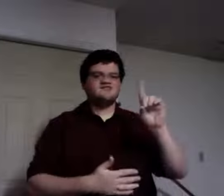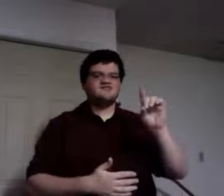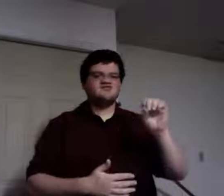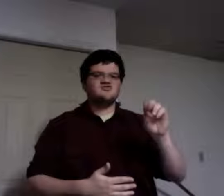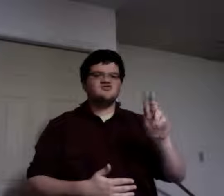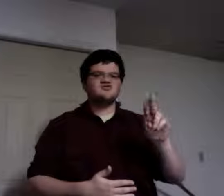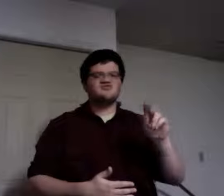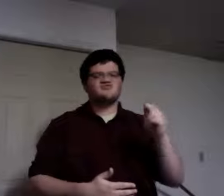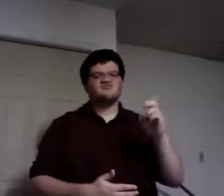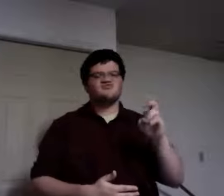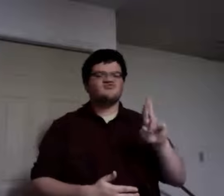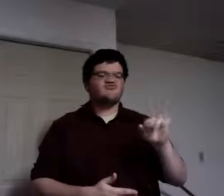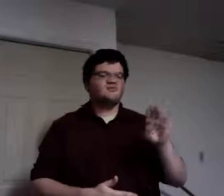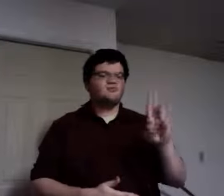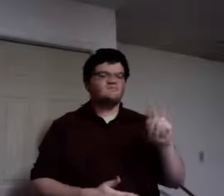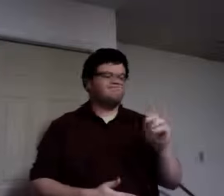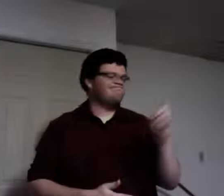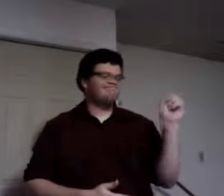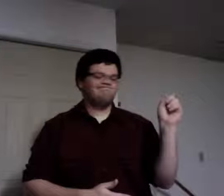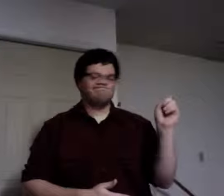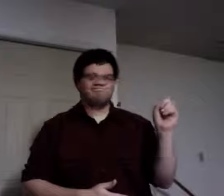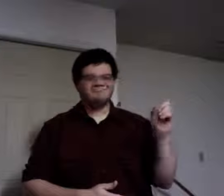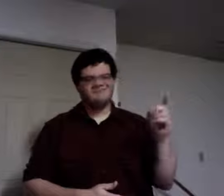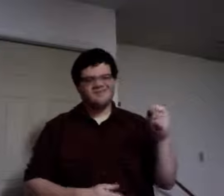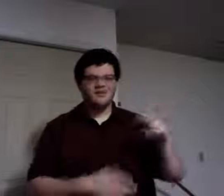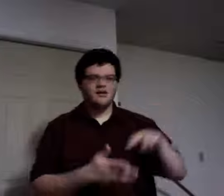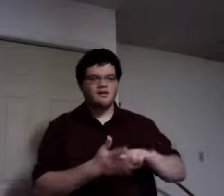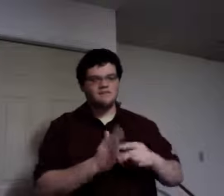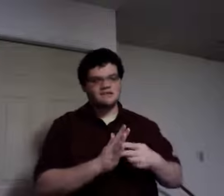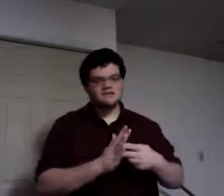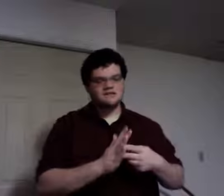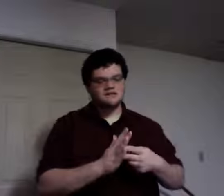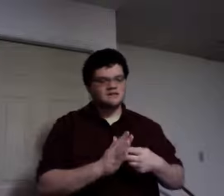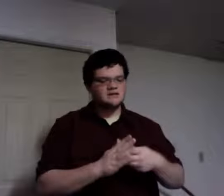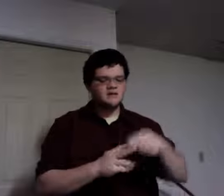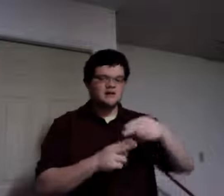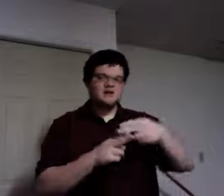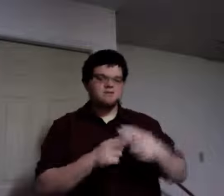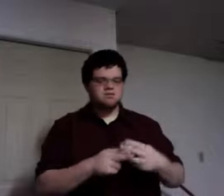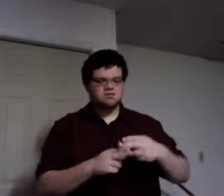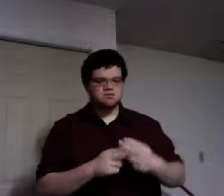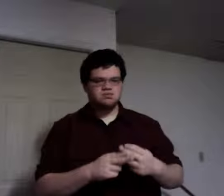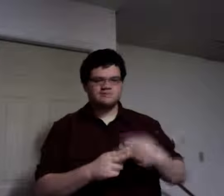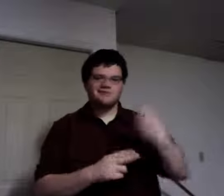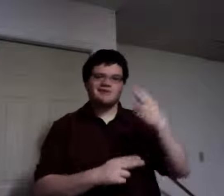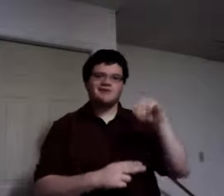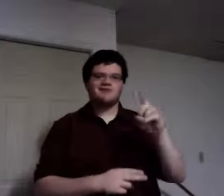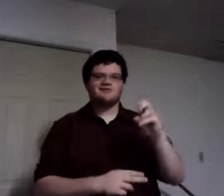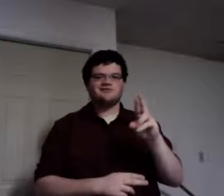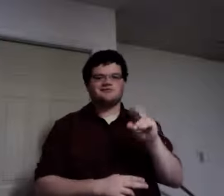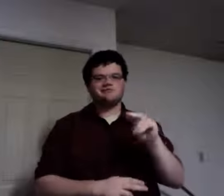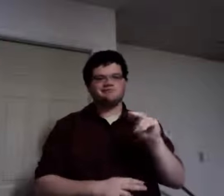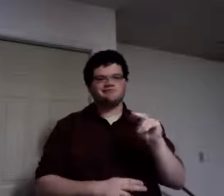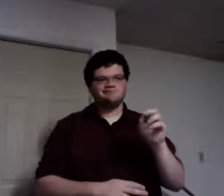spelling, which is another way of calling heavy hydrogen. This is still hydrogen because it has one proton and one neutron now. It is not helium yet. It does not